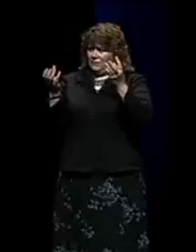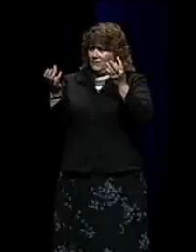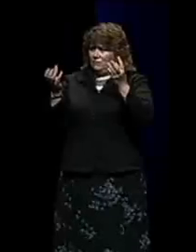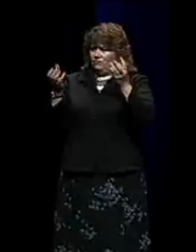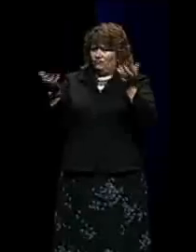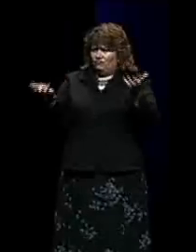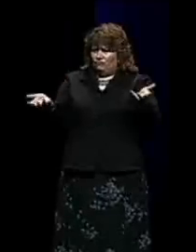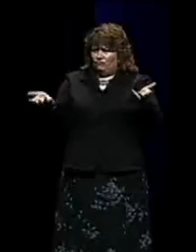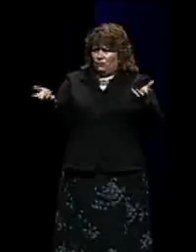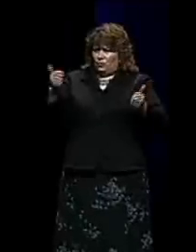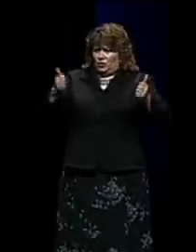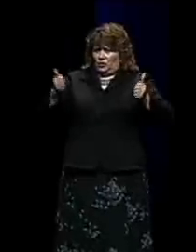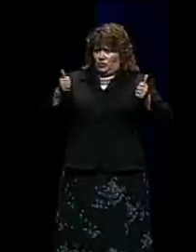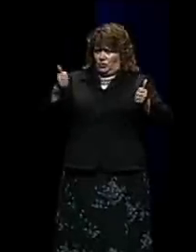the interview and performance sections?